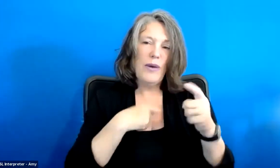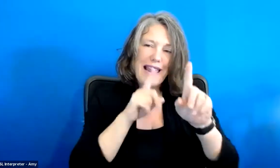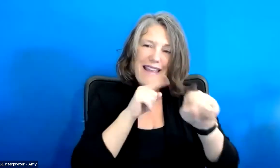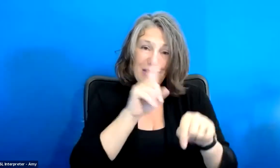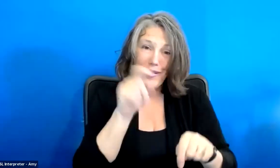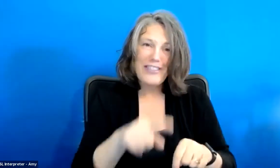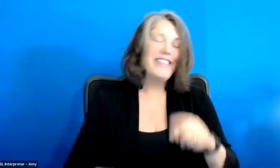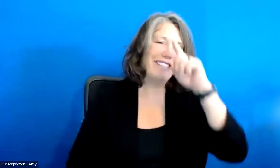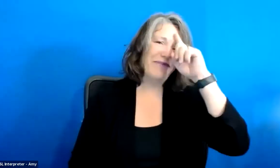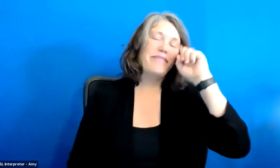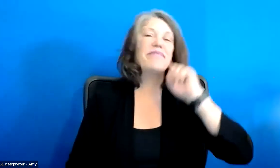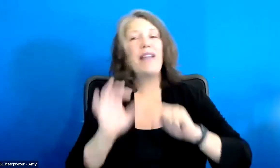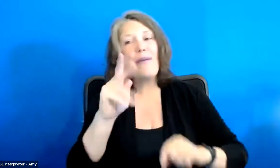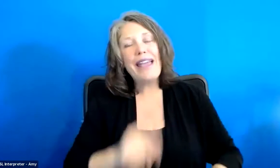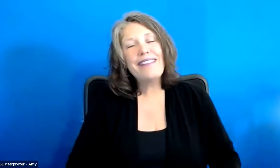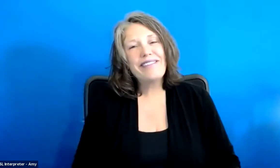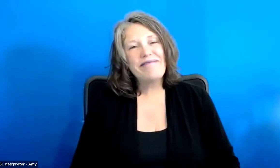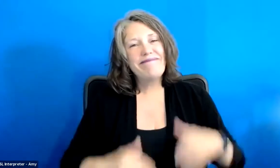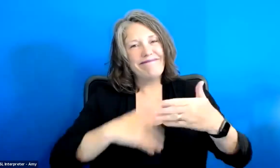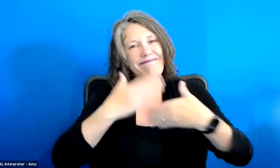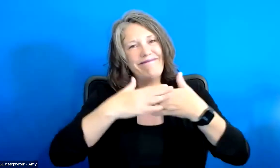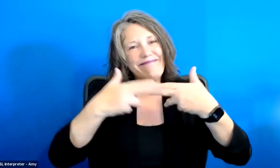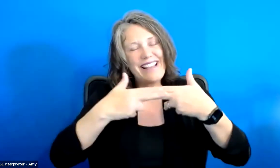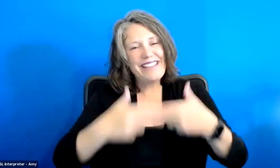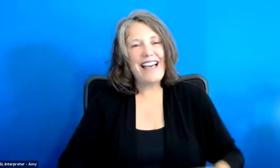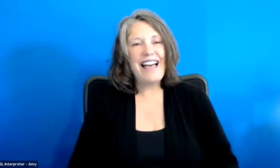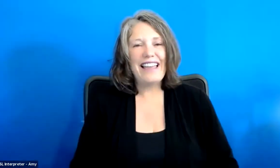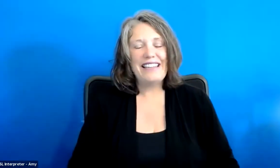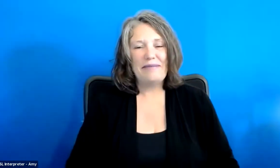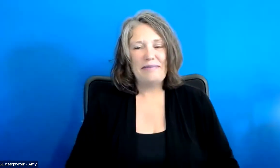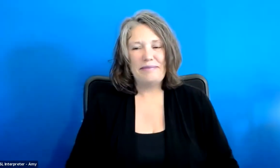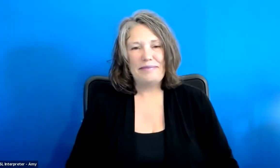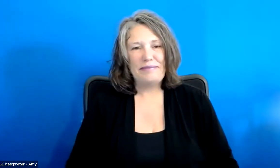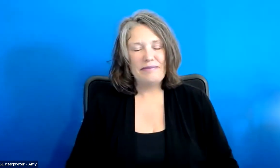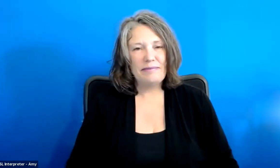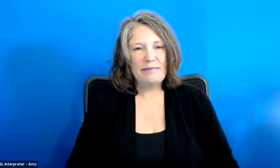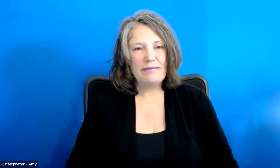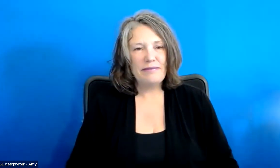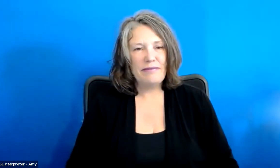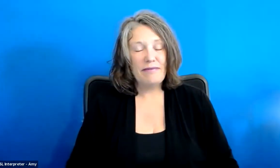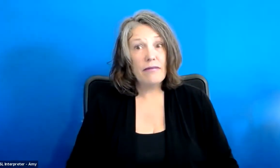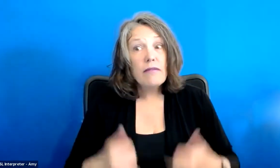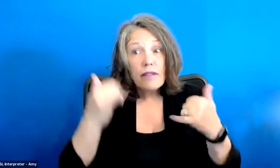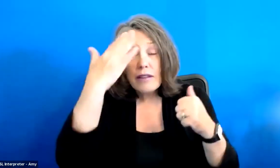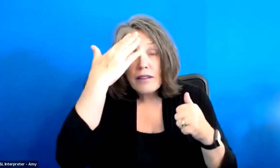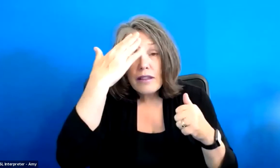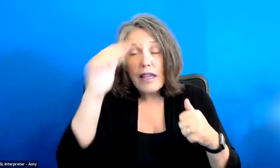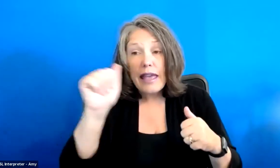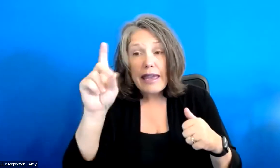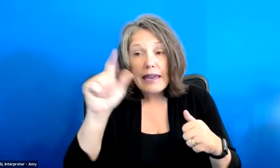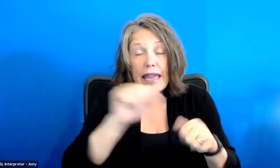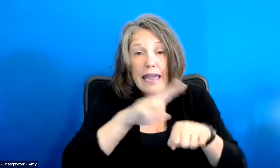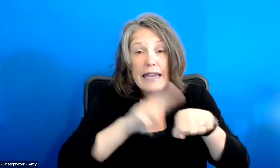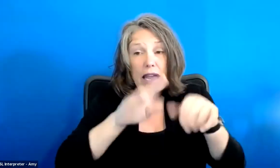questions. All right, next slide, which is slide 2. Be aware of the ADA